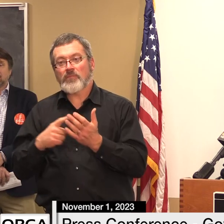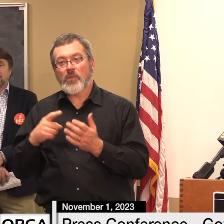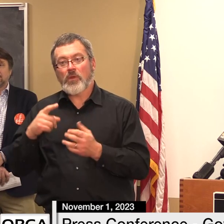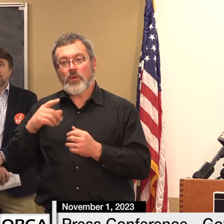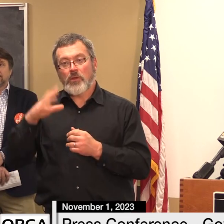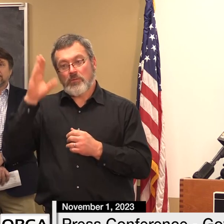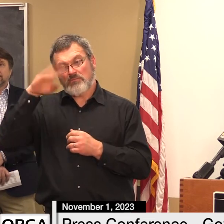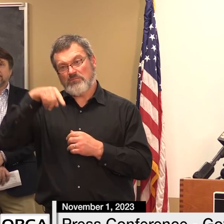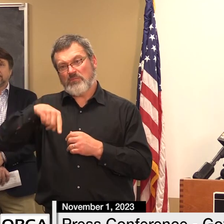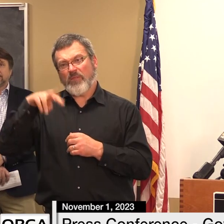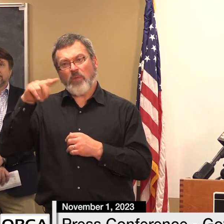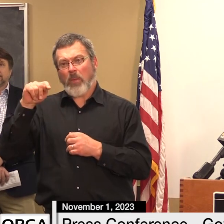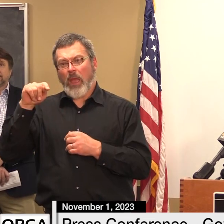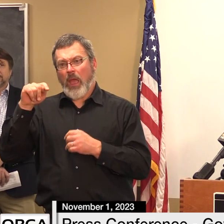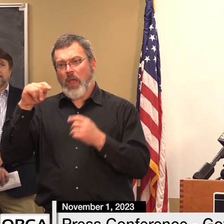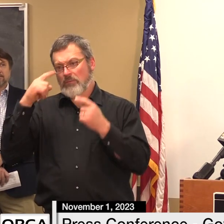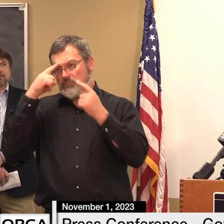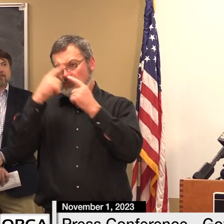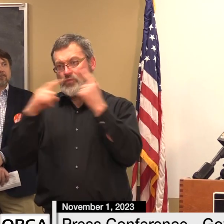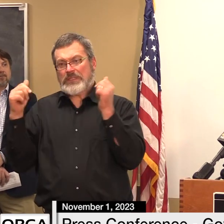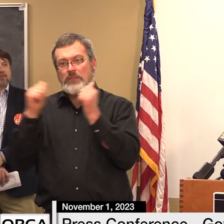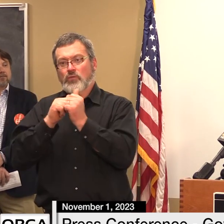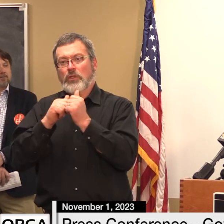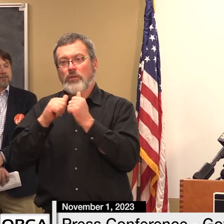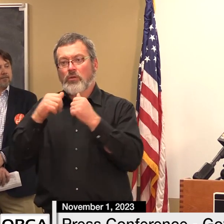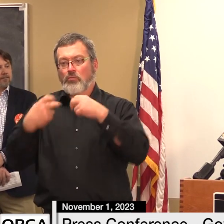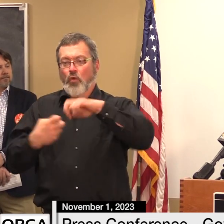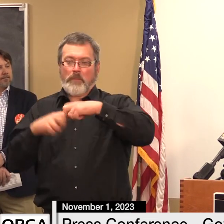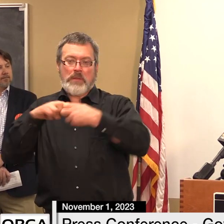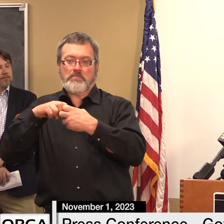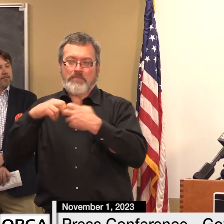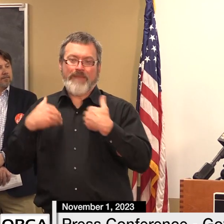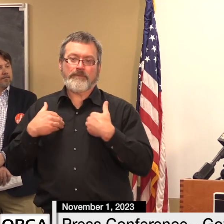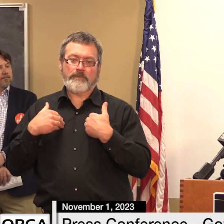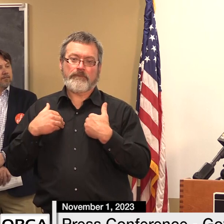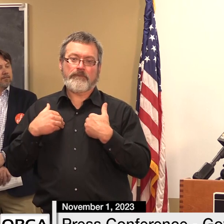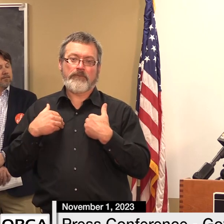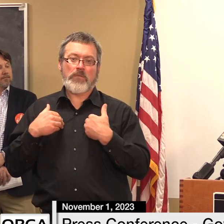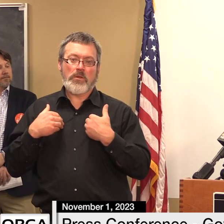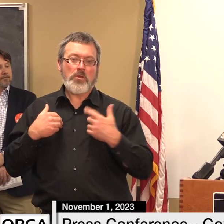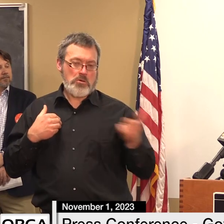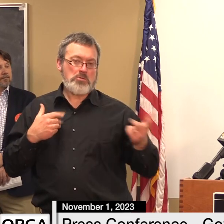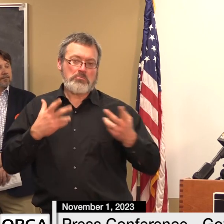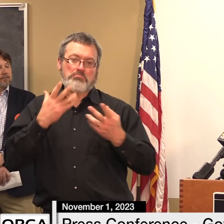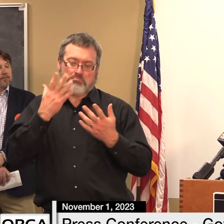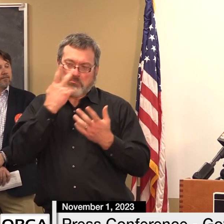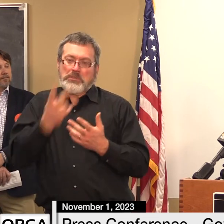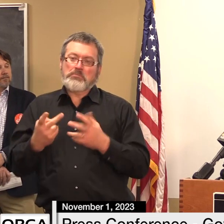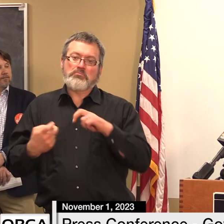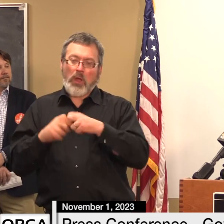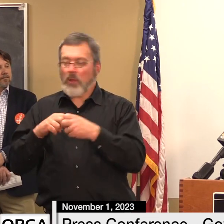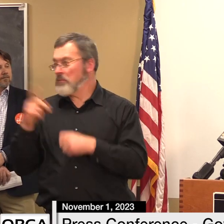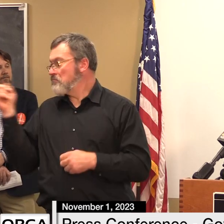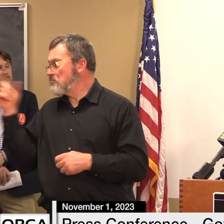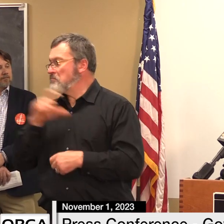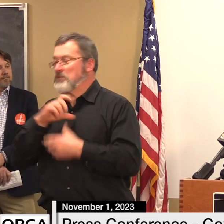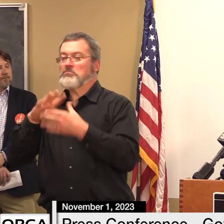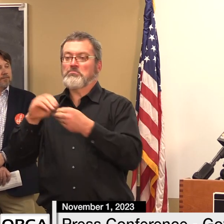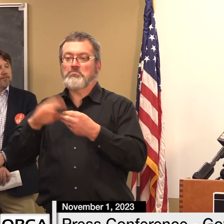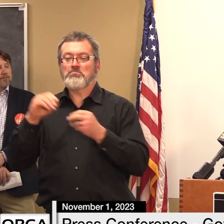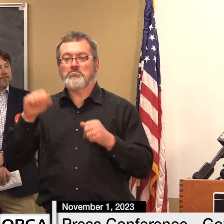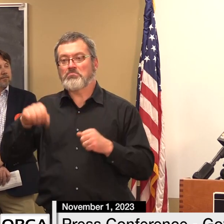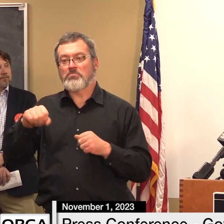disagree with the problem as identified by your governor and also by the state police. We understand